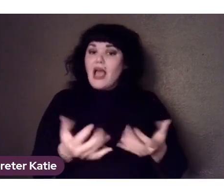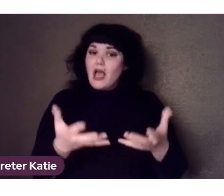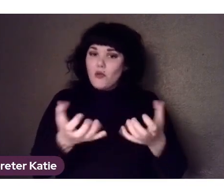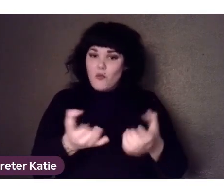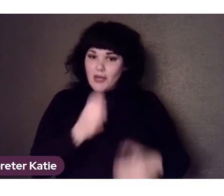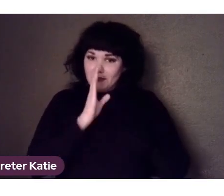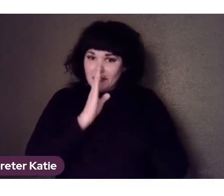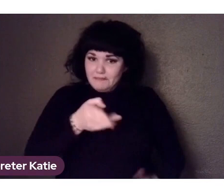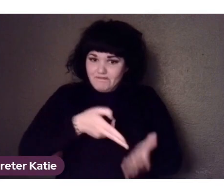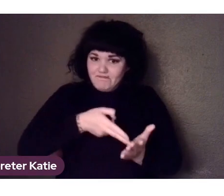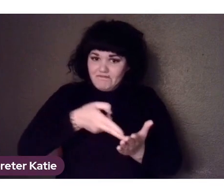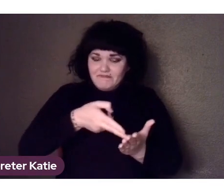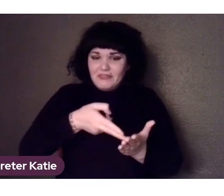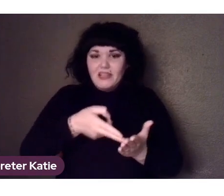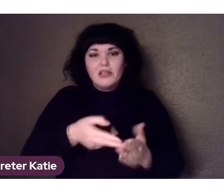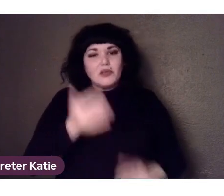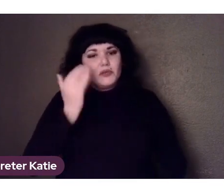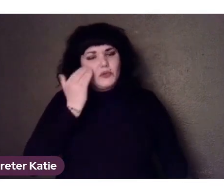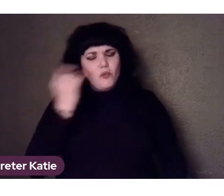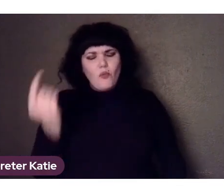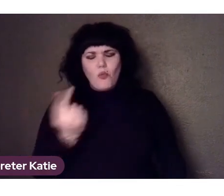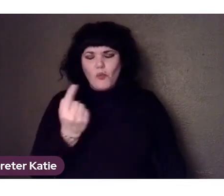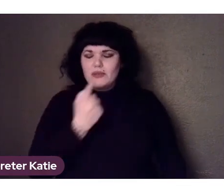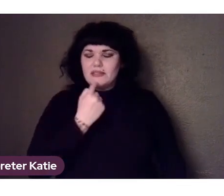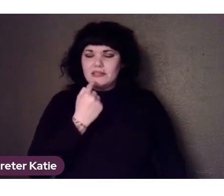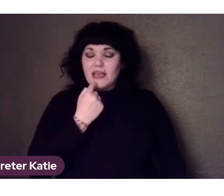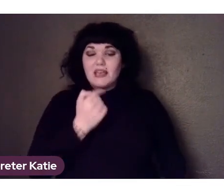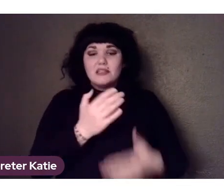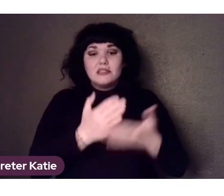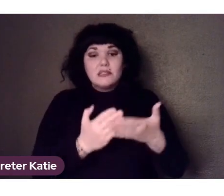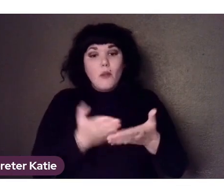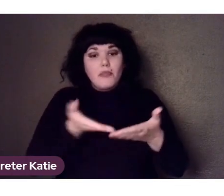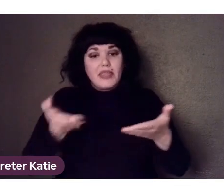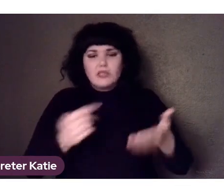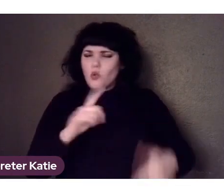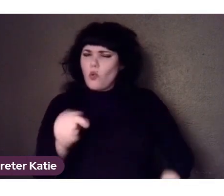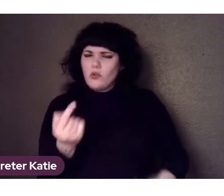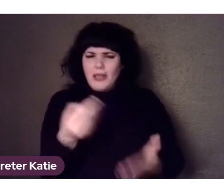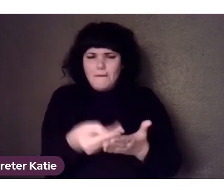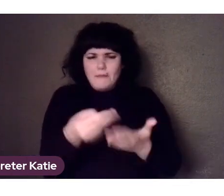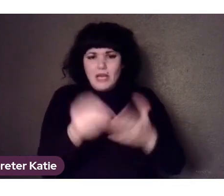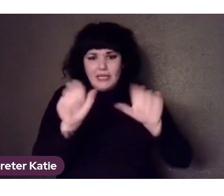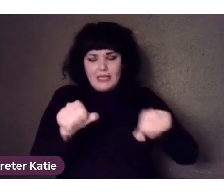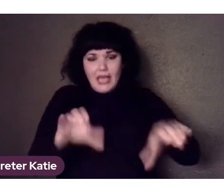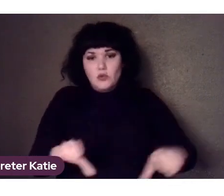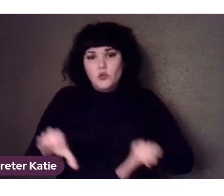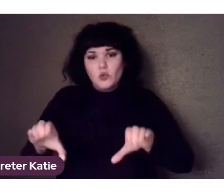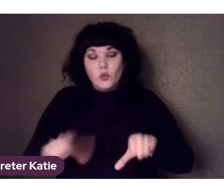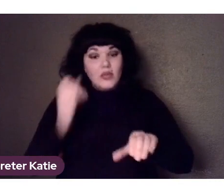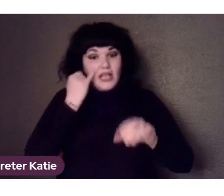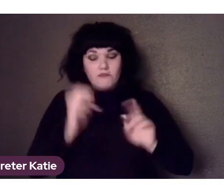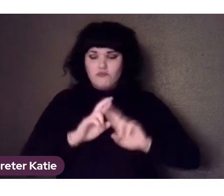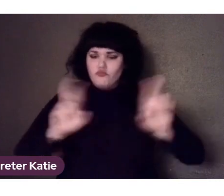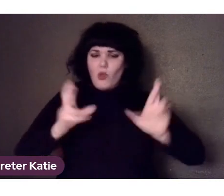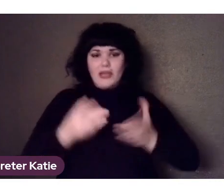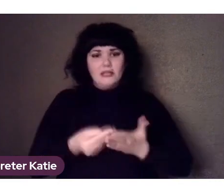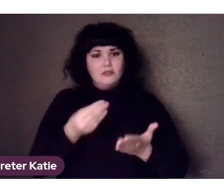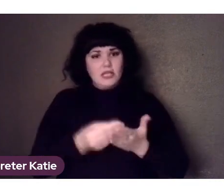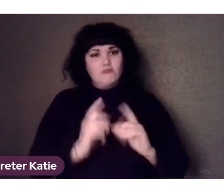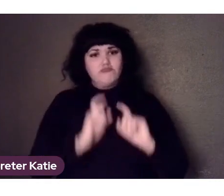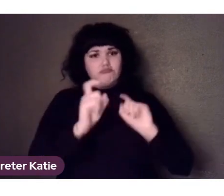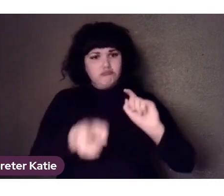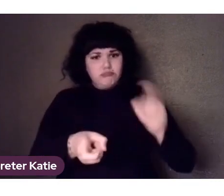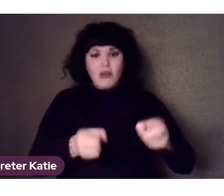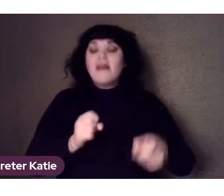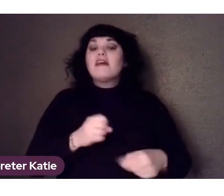only money can do. If you are already prepared to make a donation, please visit our website and give generously. We are